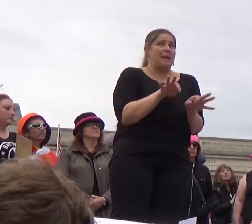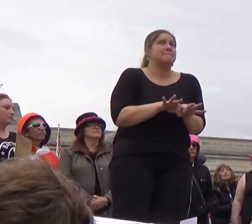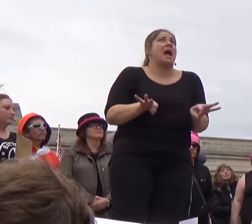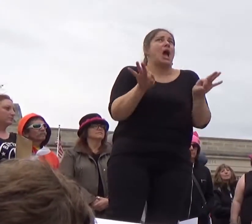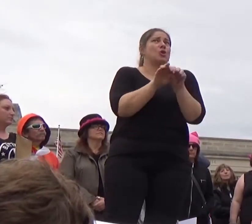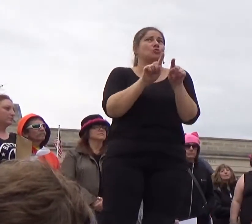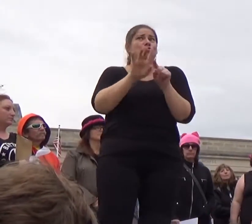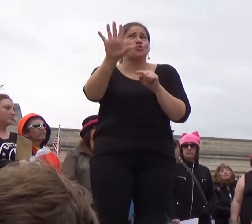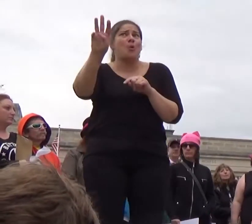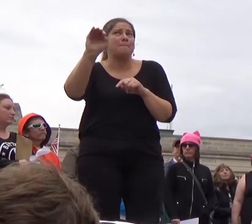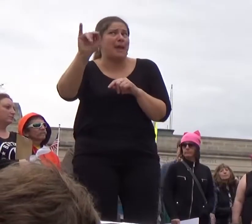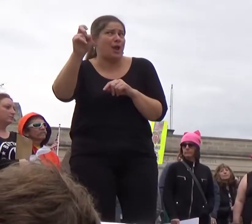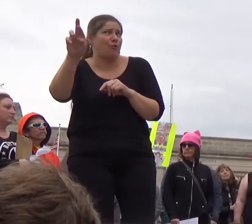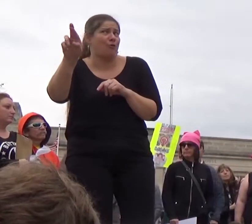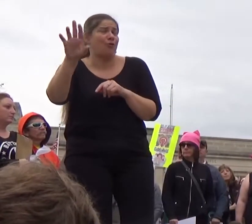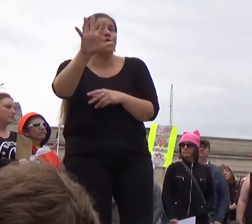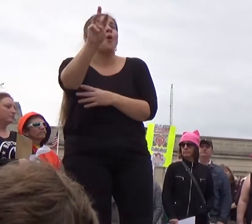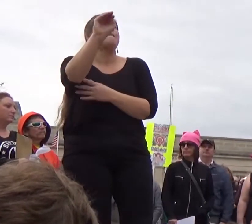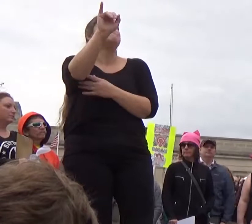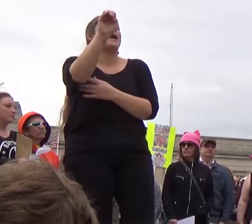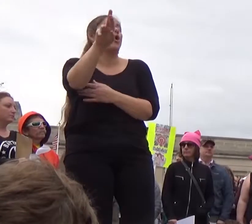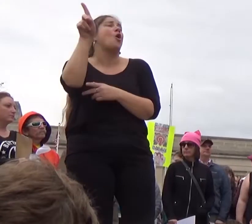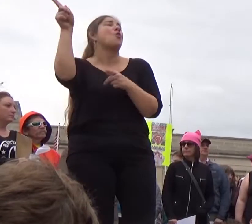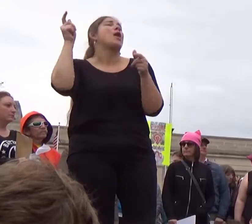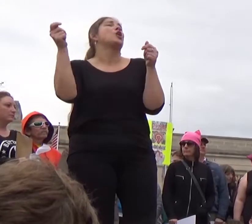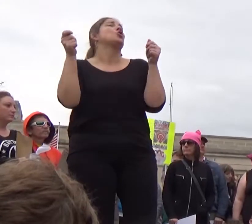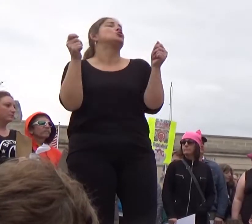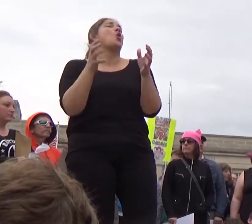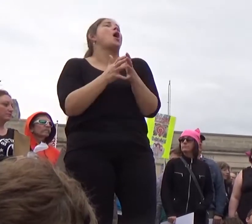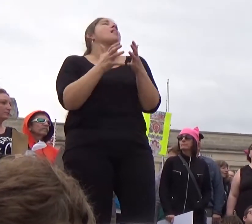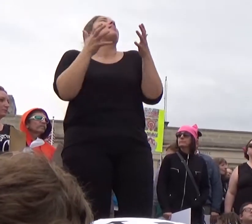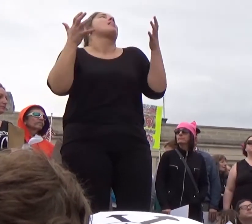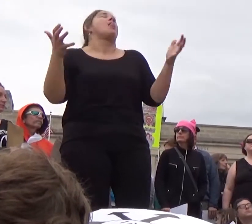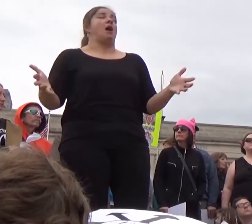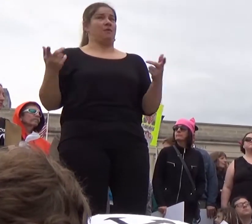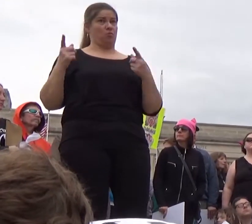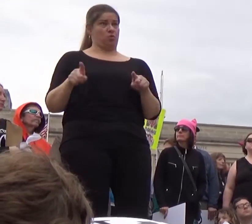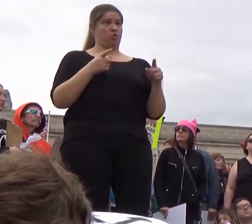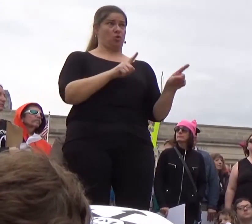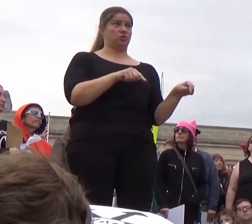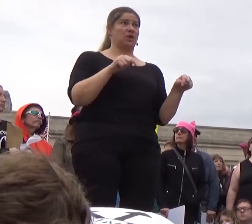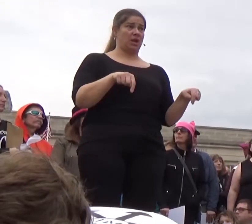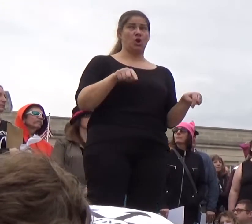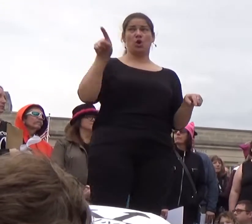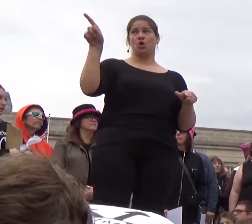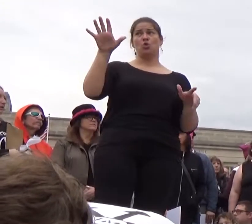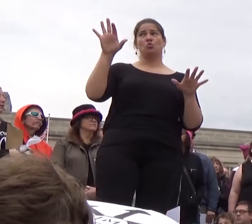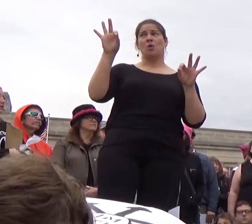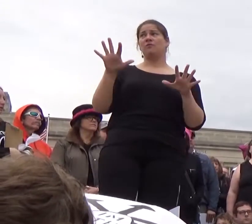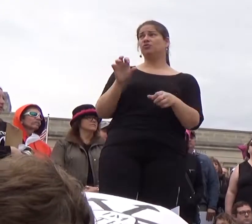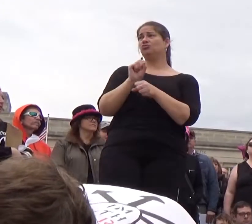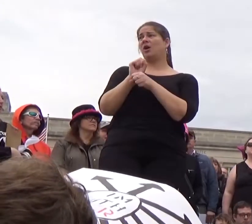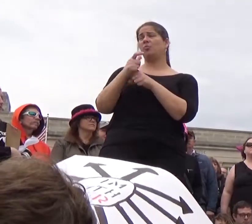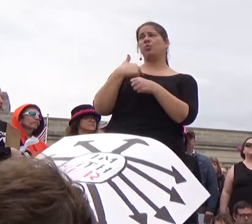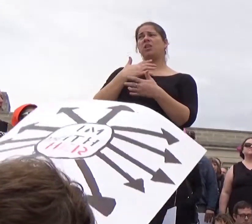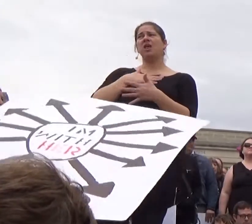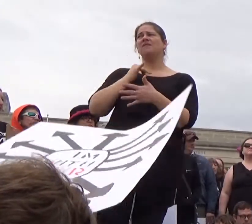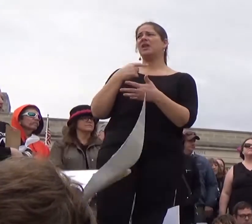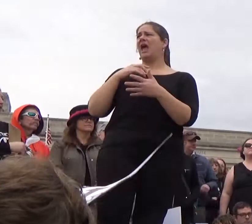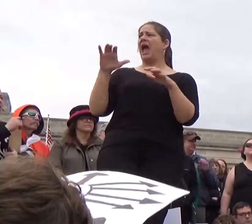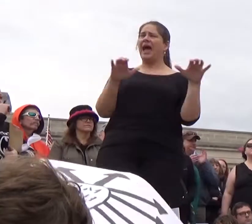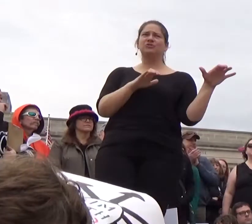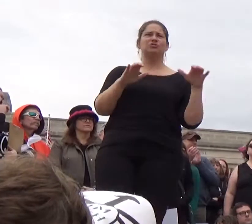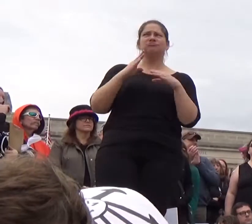your mayor. And your mayor controls a lot of what goes on here. And he's doing a great job. We love it. We're getting action